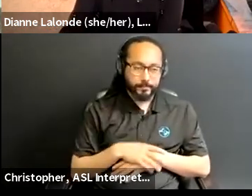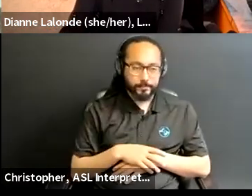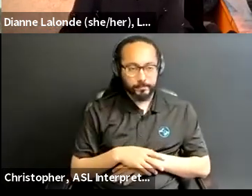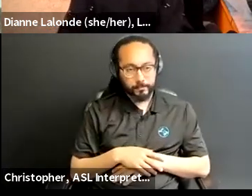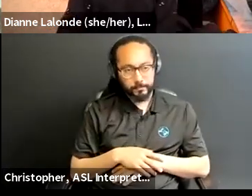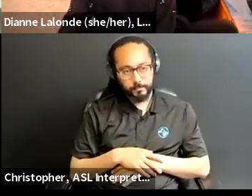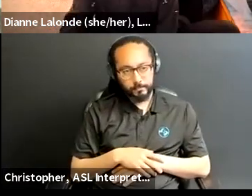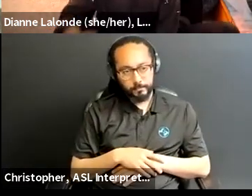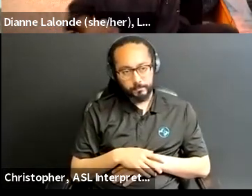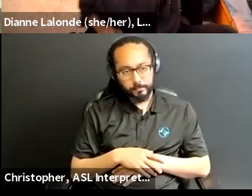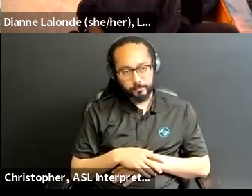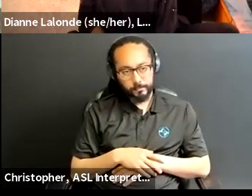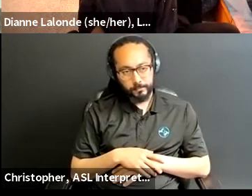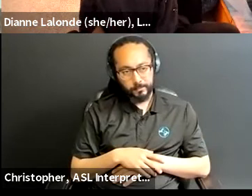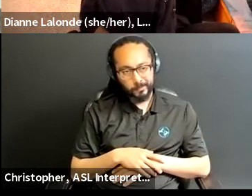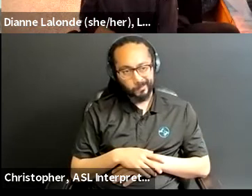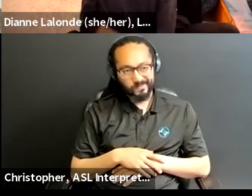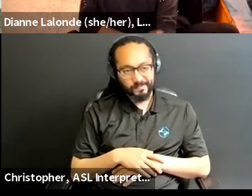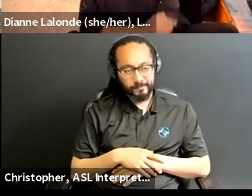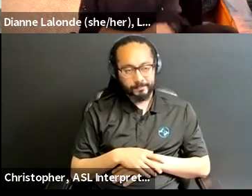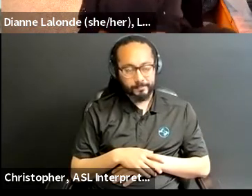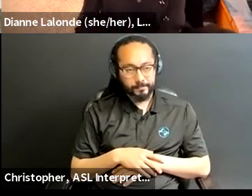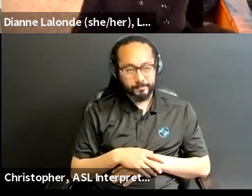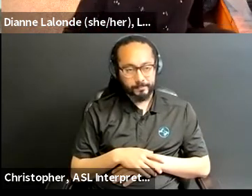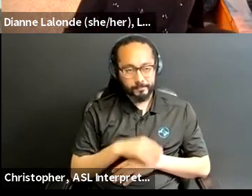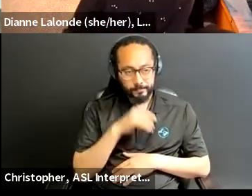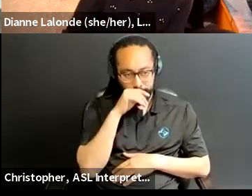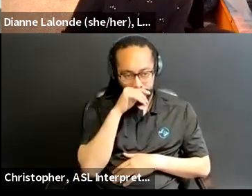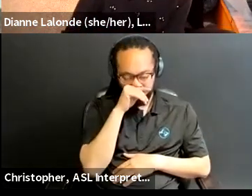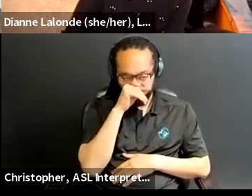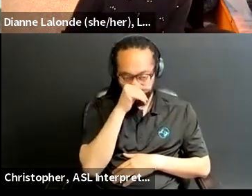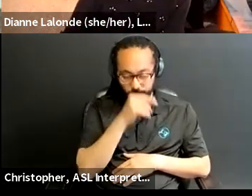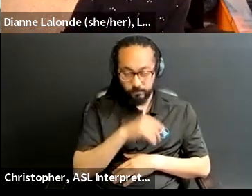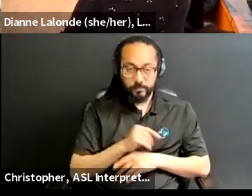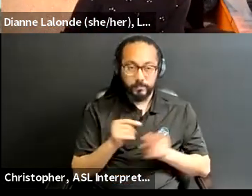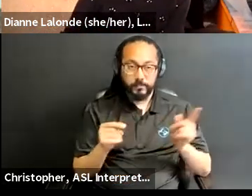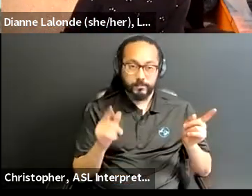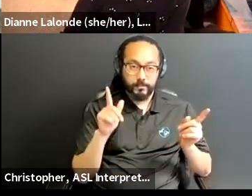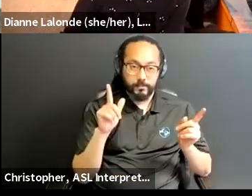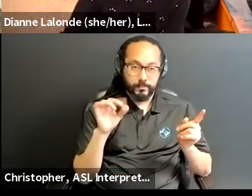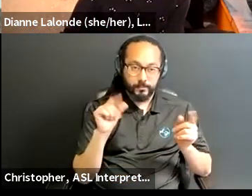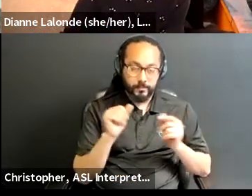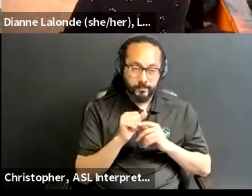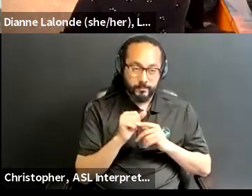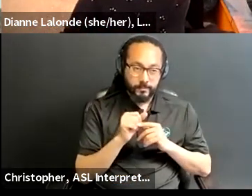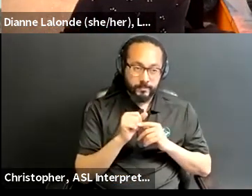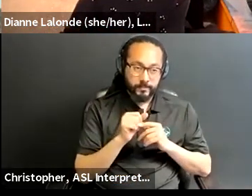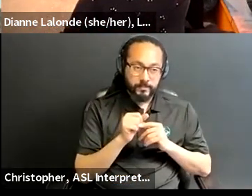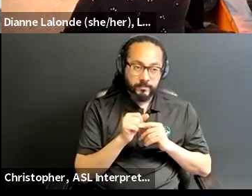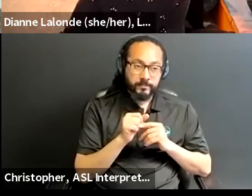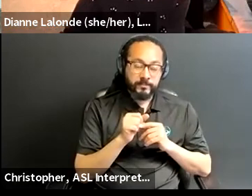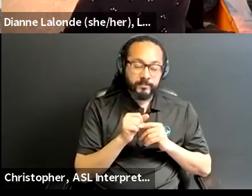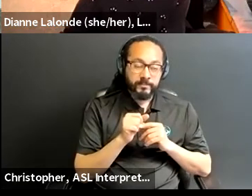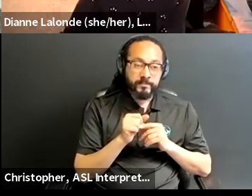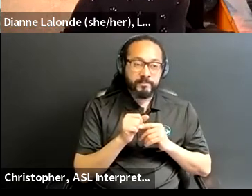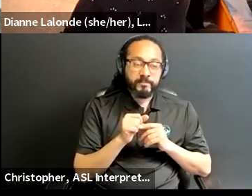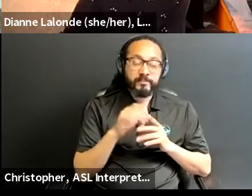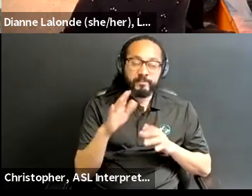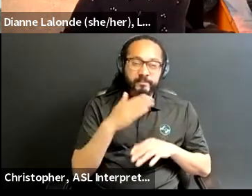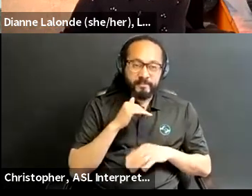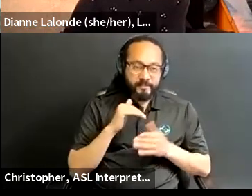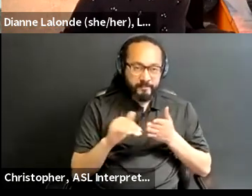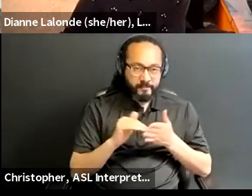Thank you. There was great interest in your, and now forgive me if I have it wrong, but